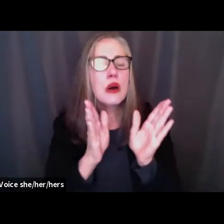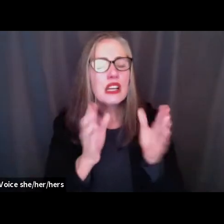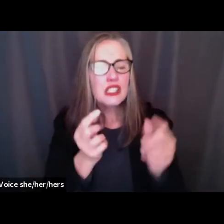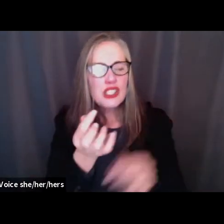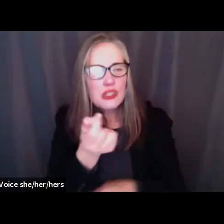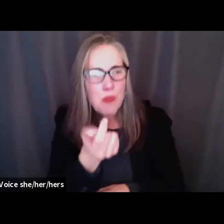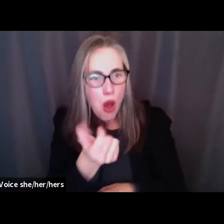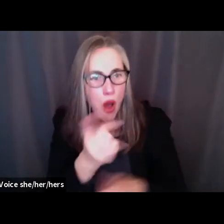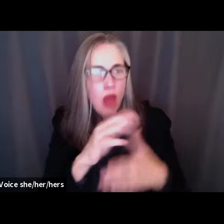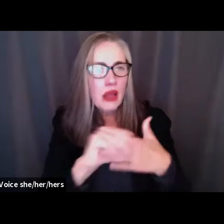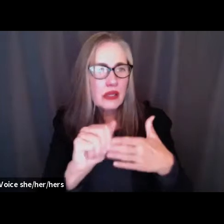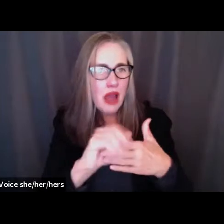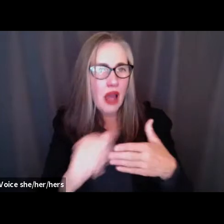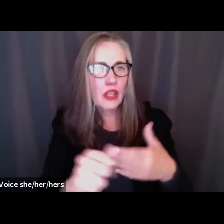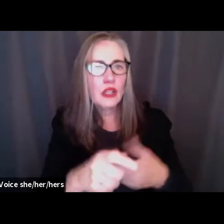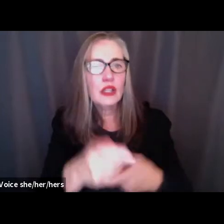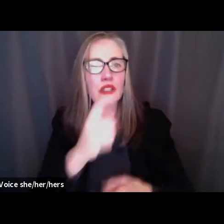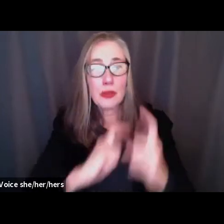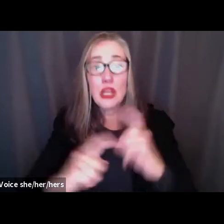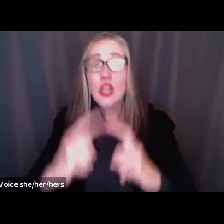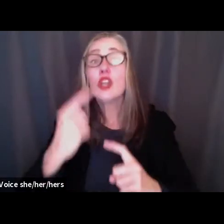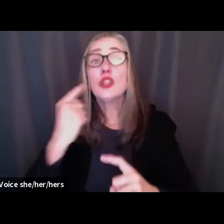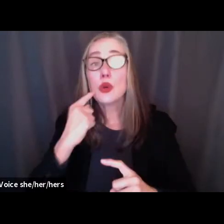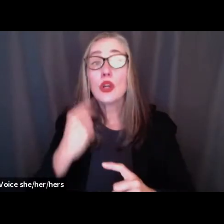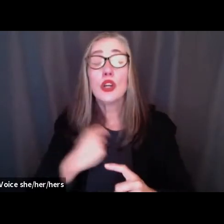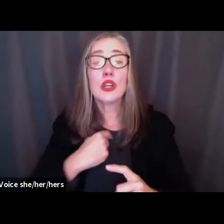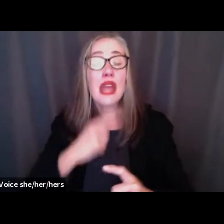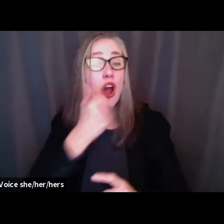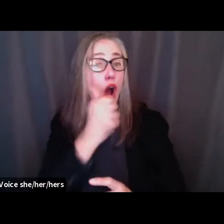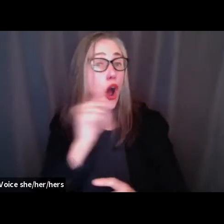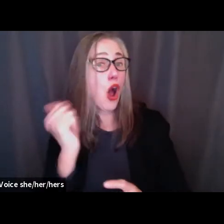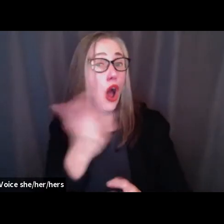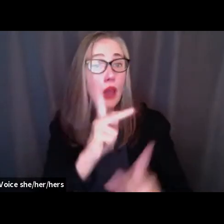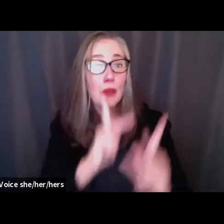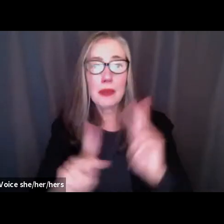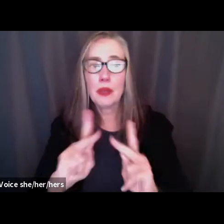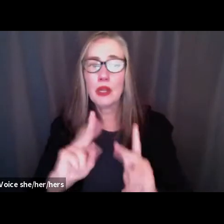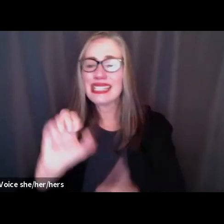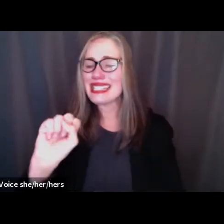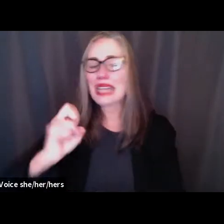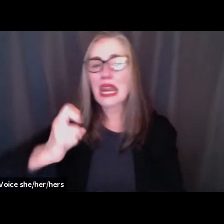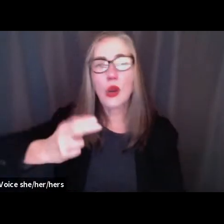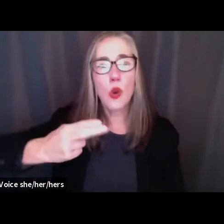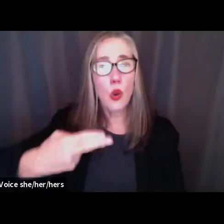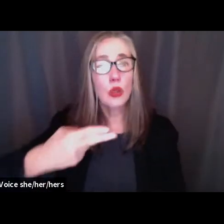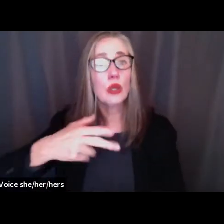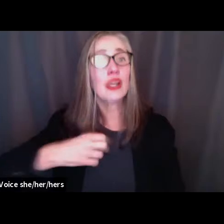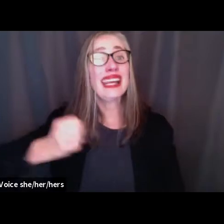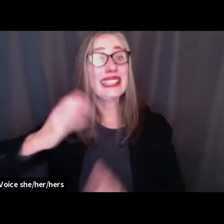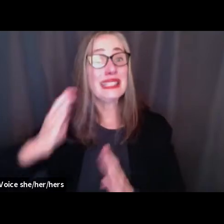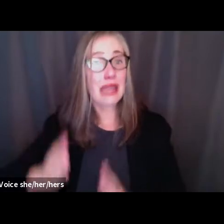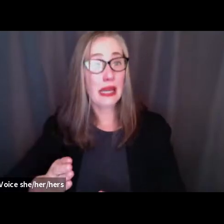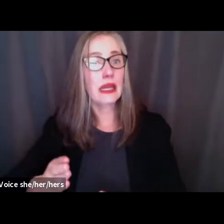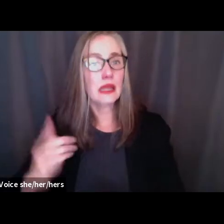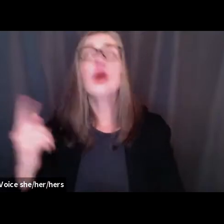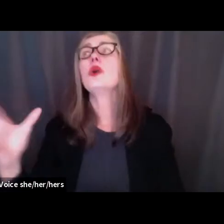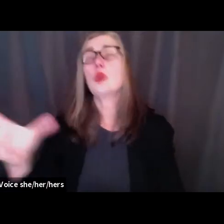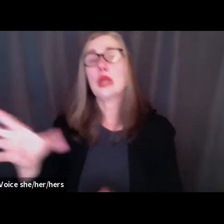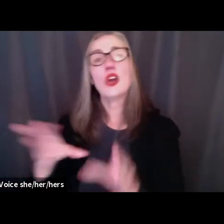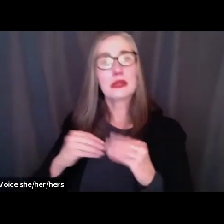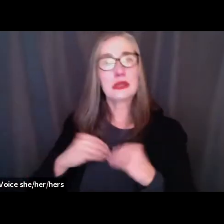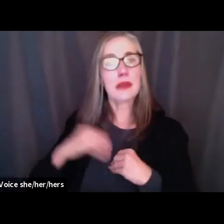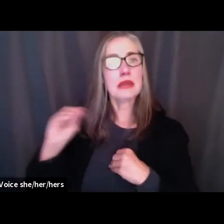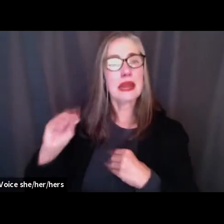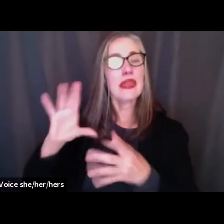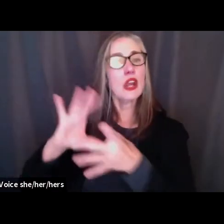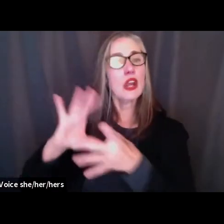me say we're taking testimony from all interested stakeholders, delegates, Democrats. We are going to make a